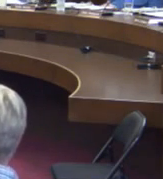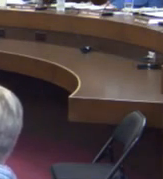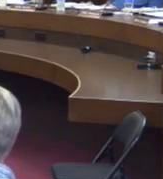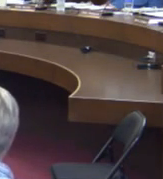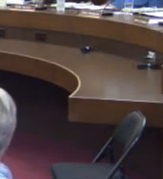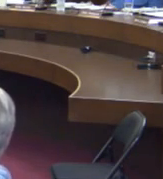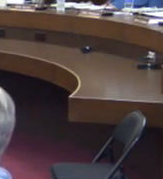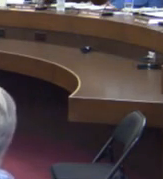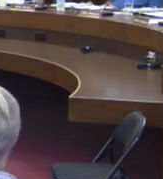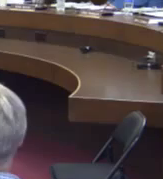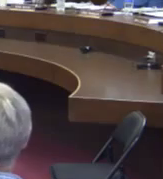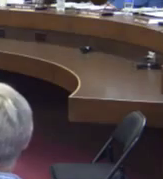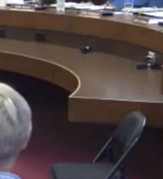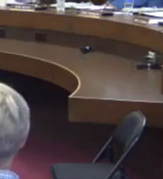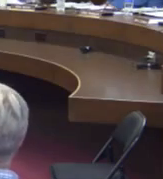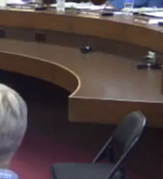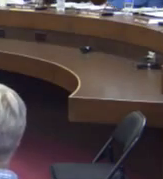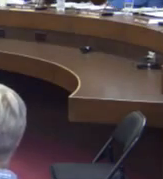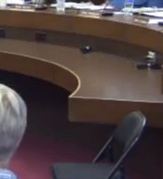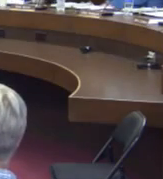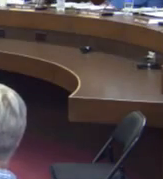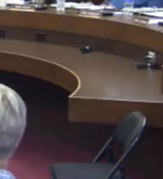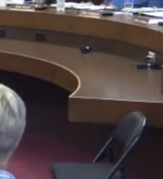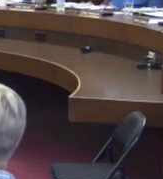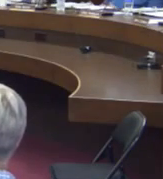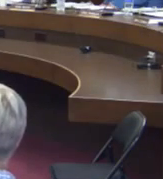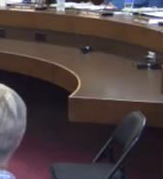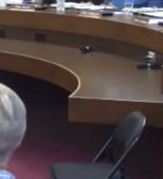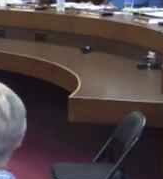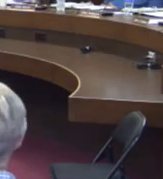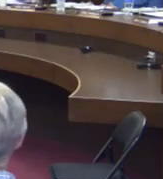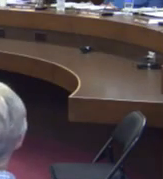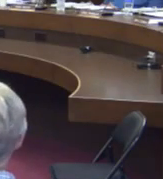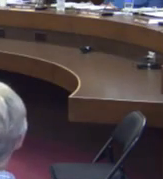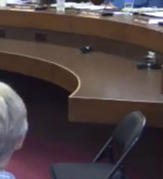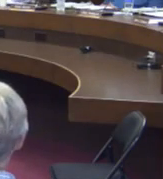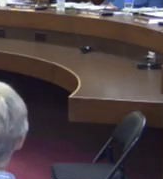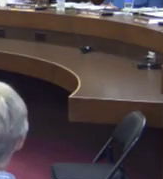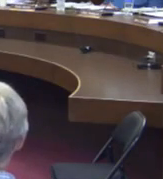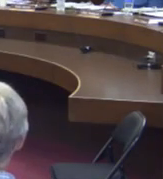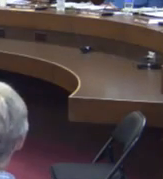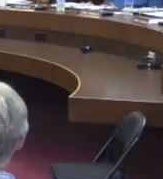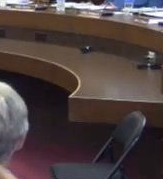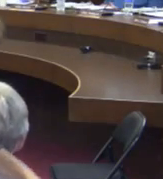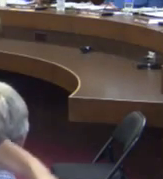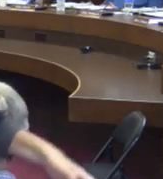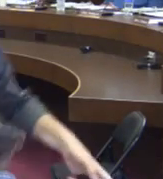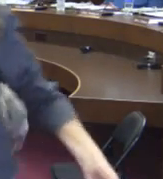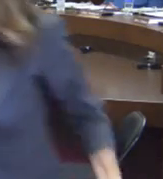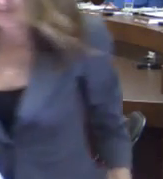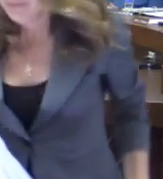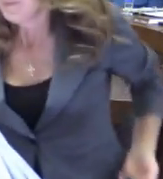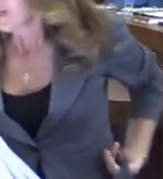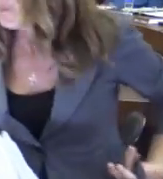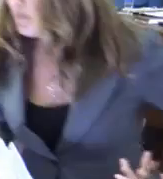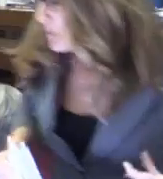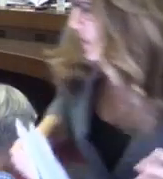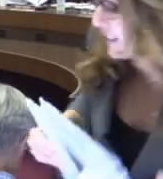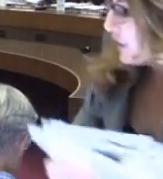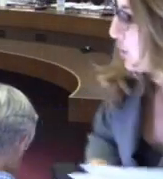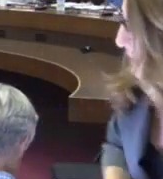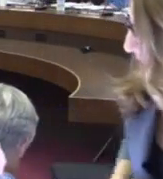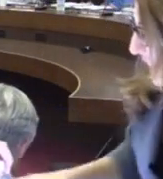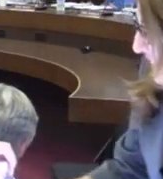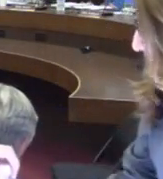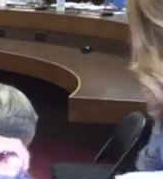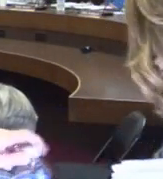reports under item 7, Academic Senate Report. I don't see Dr. Trimble here today, so we probably